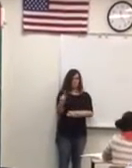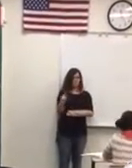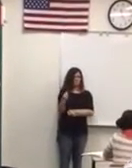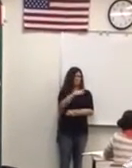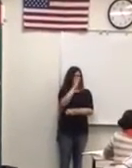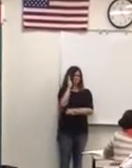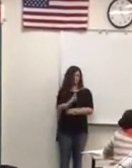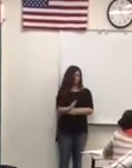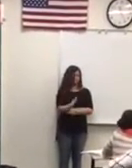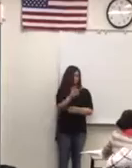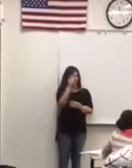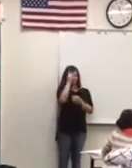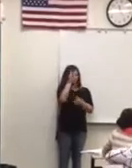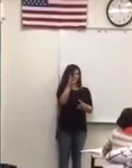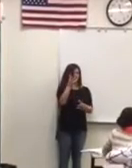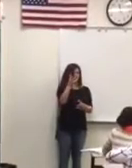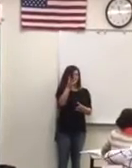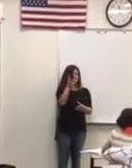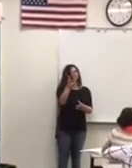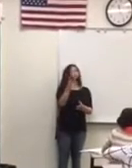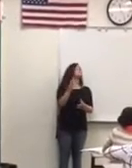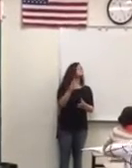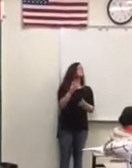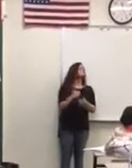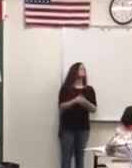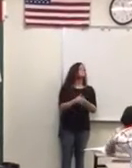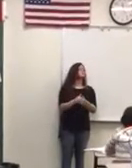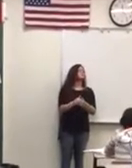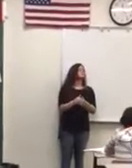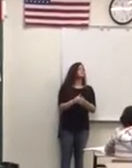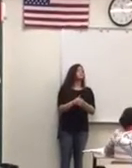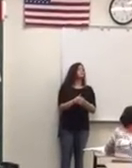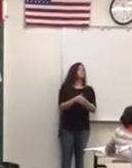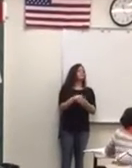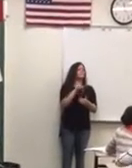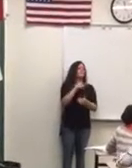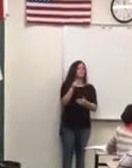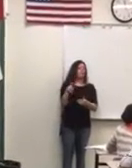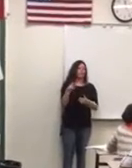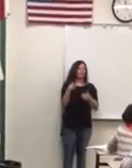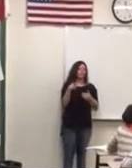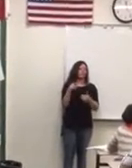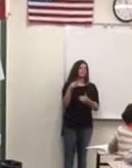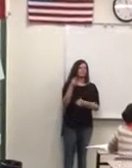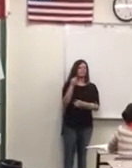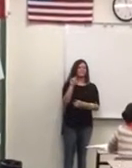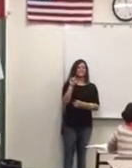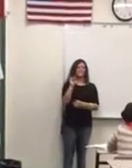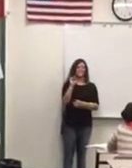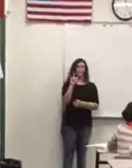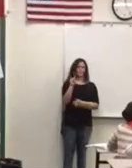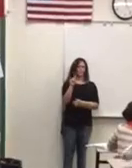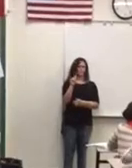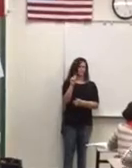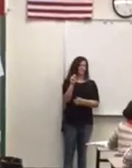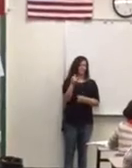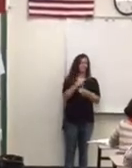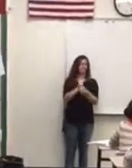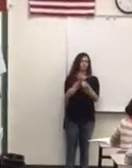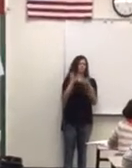and anyone here can tell you too, there are pre-made templates in PowerPoint presentation where the color layout is already